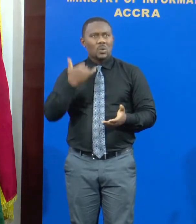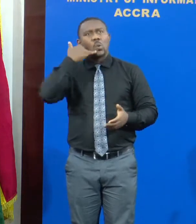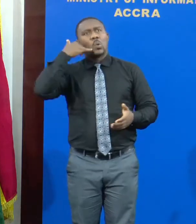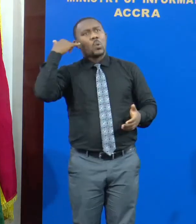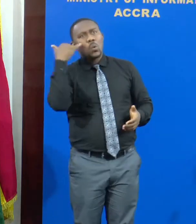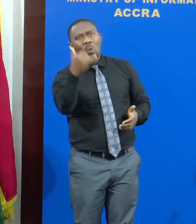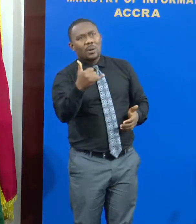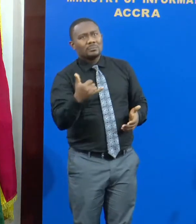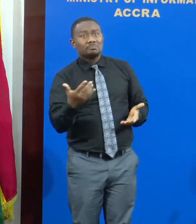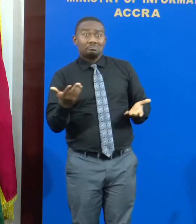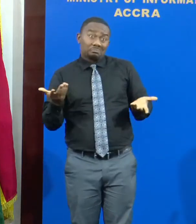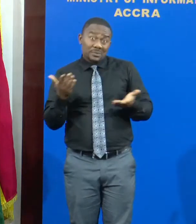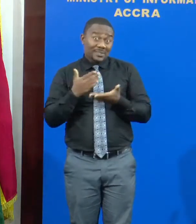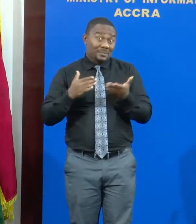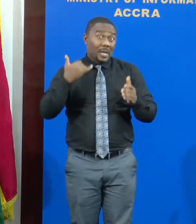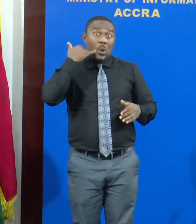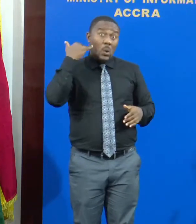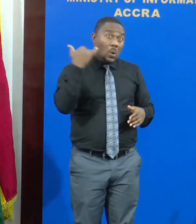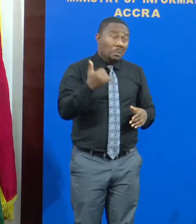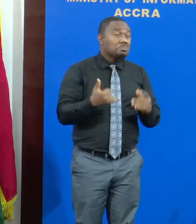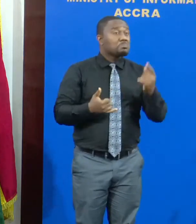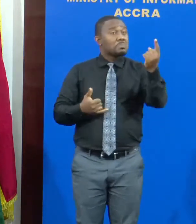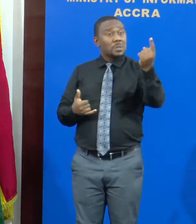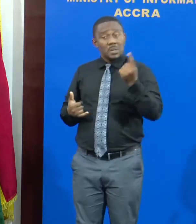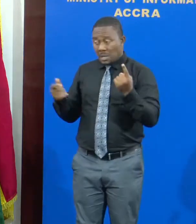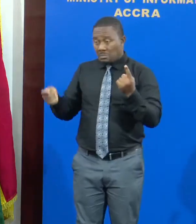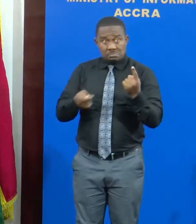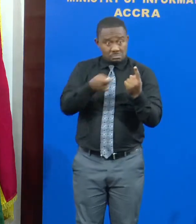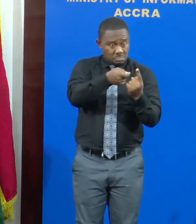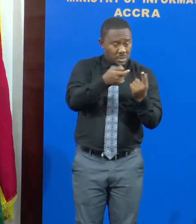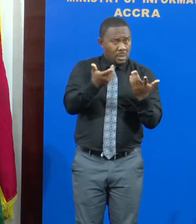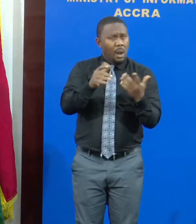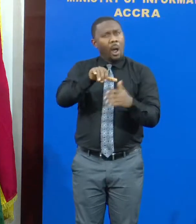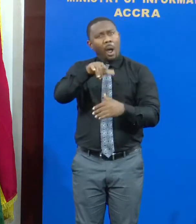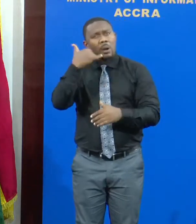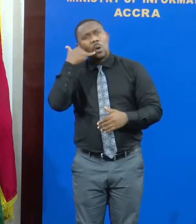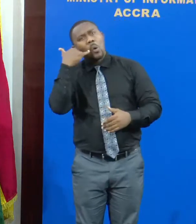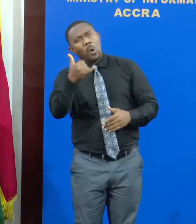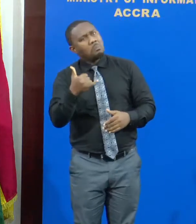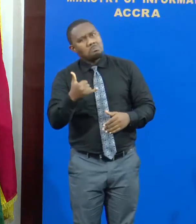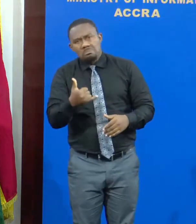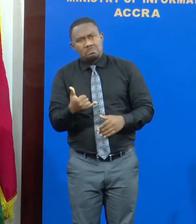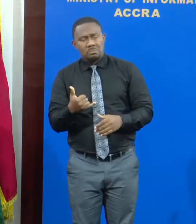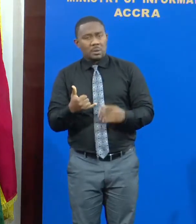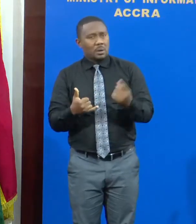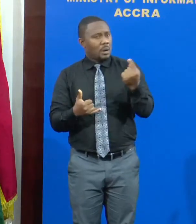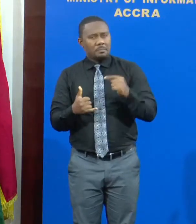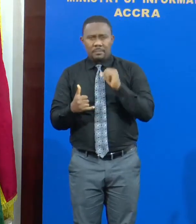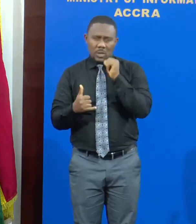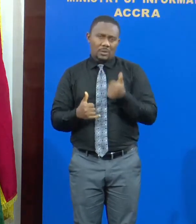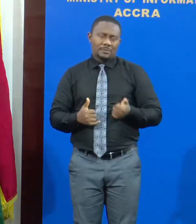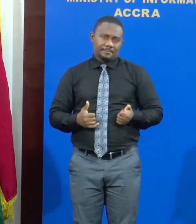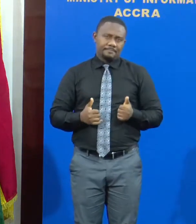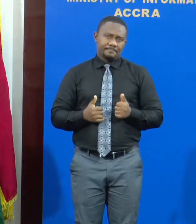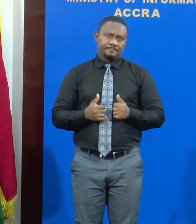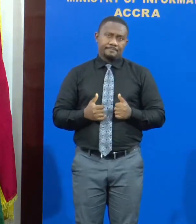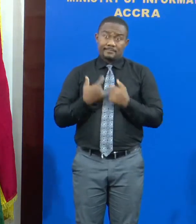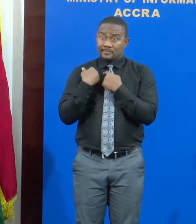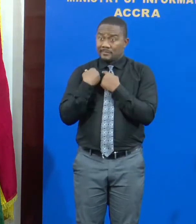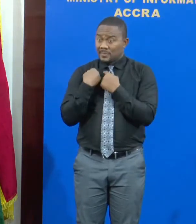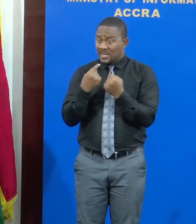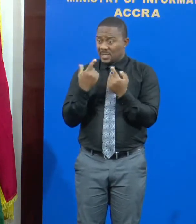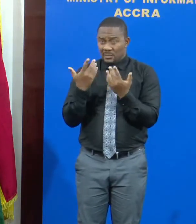person sometimes, we will get them, they will come for it. Sometimes you don't get them. Then we have, since we established